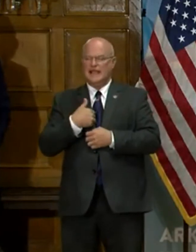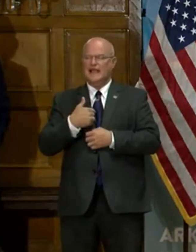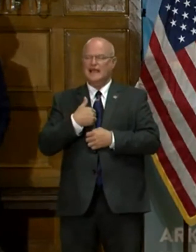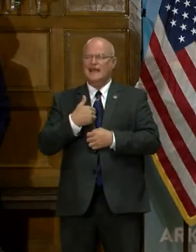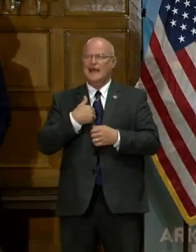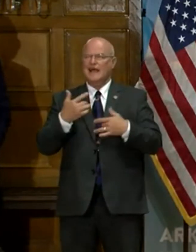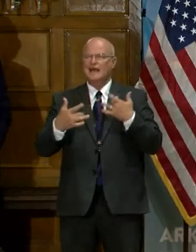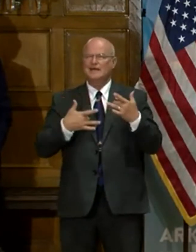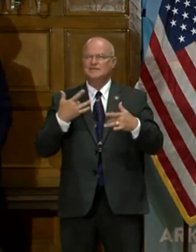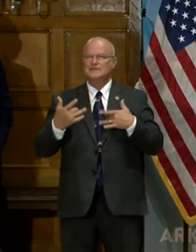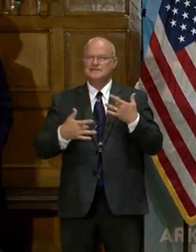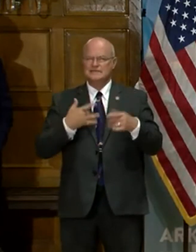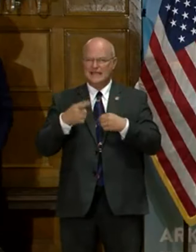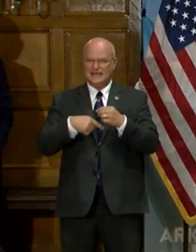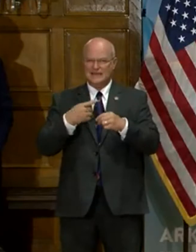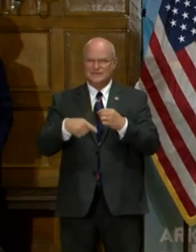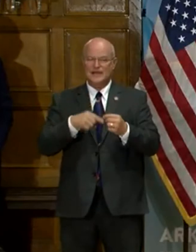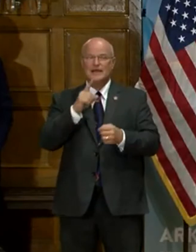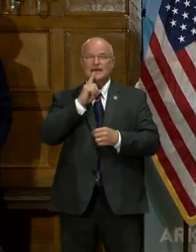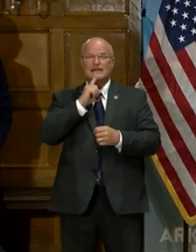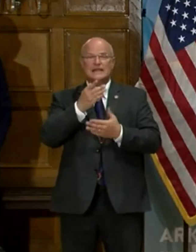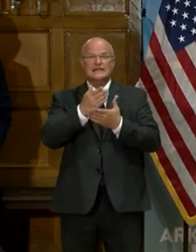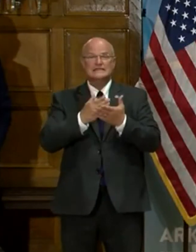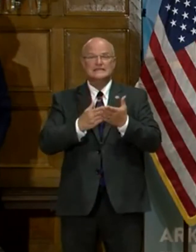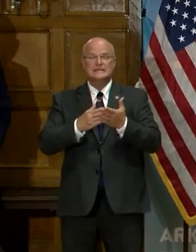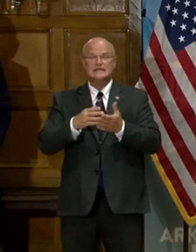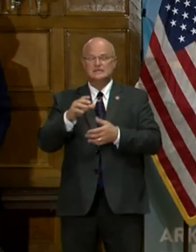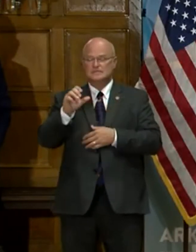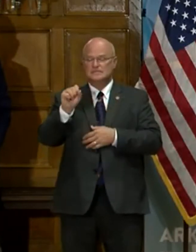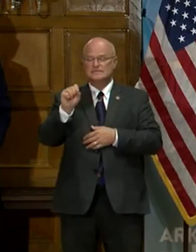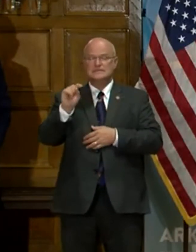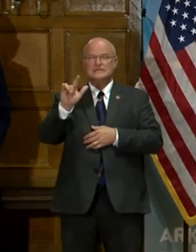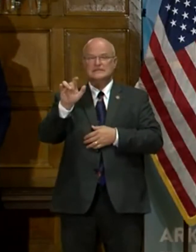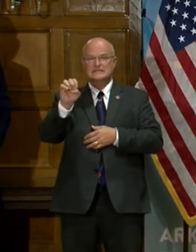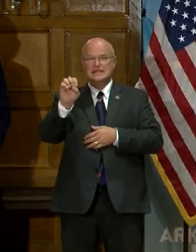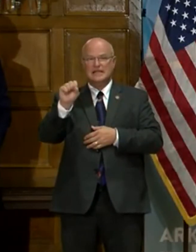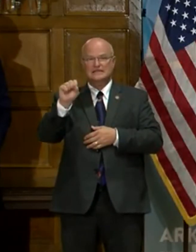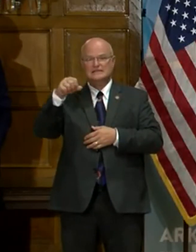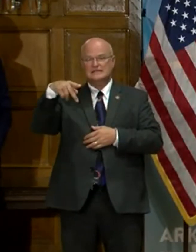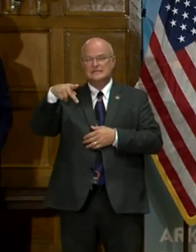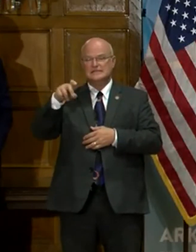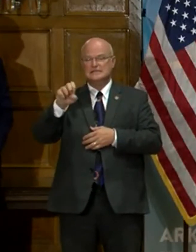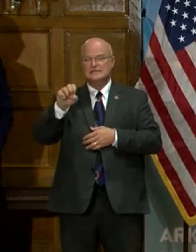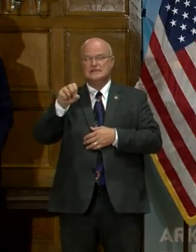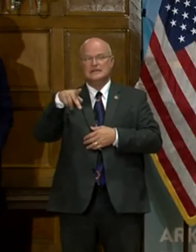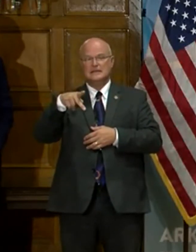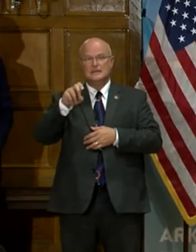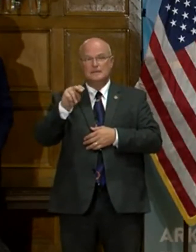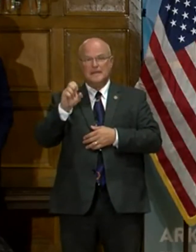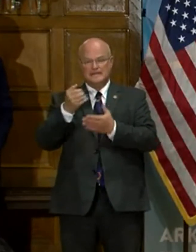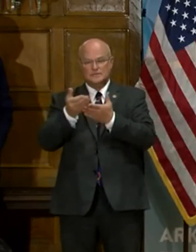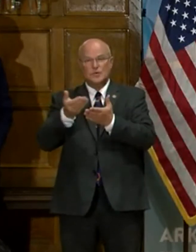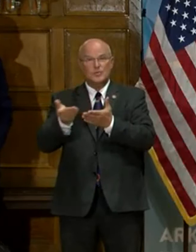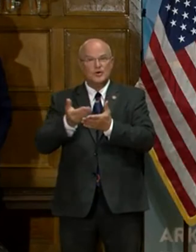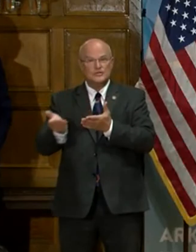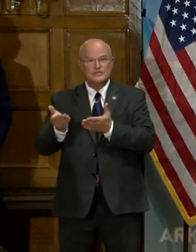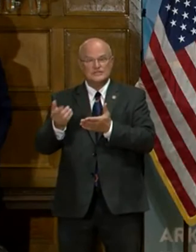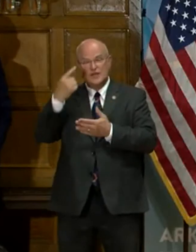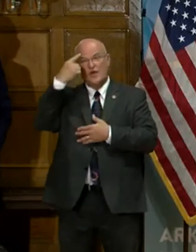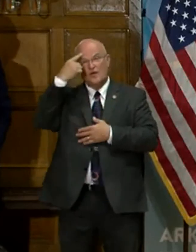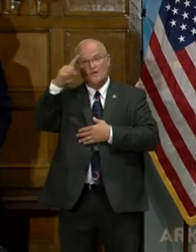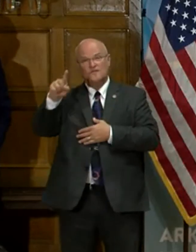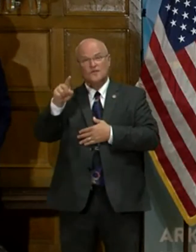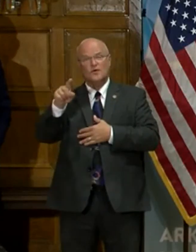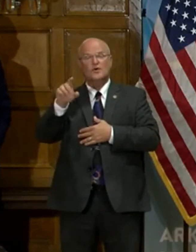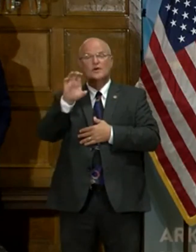very excited about is some stylist pens, disposable stylist pens that we're going to purchase for